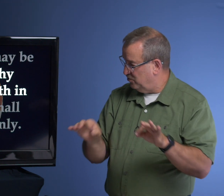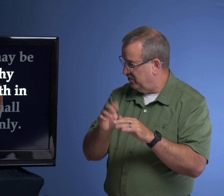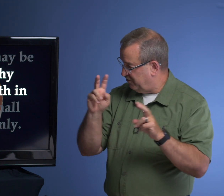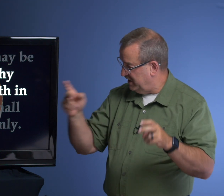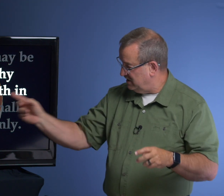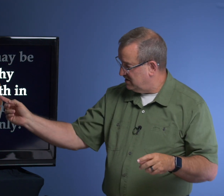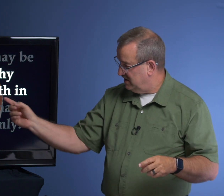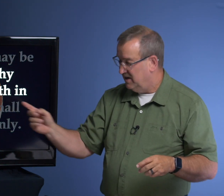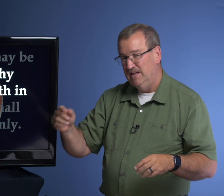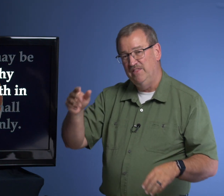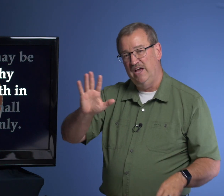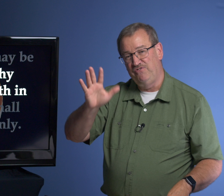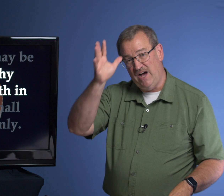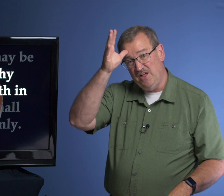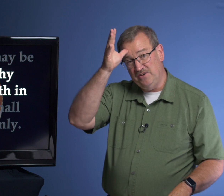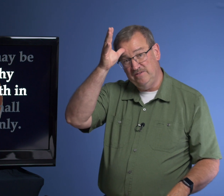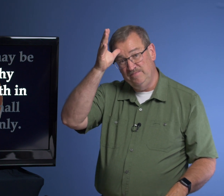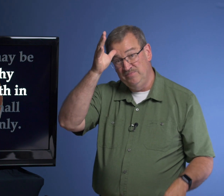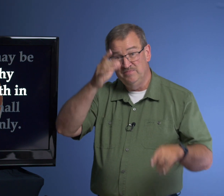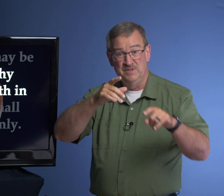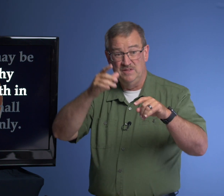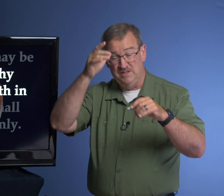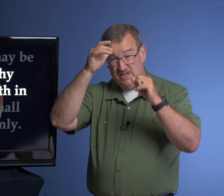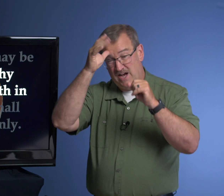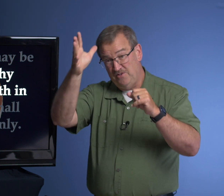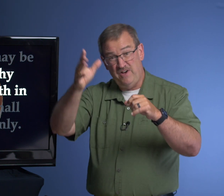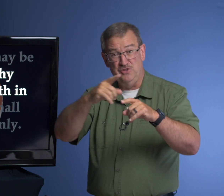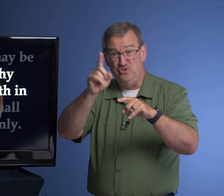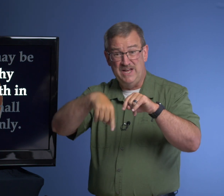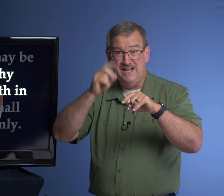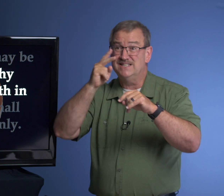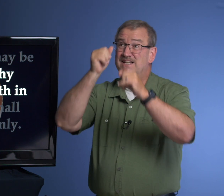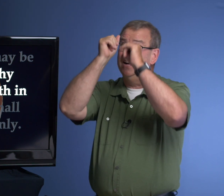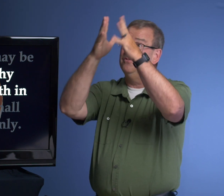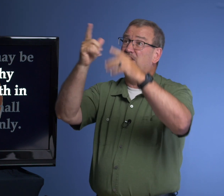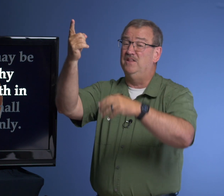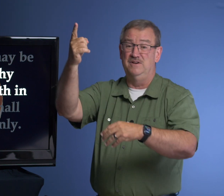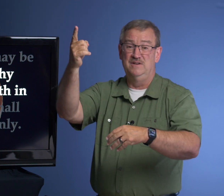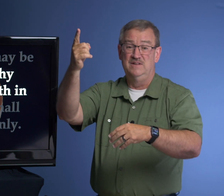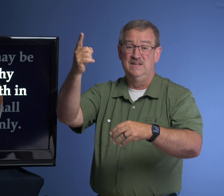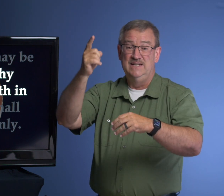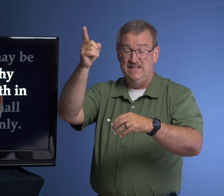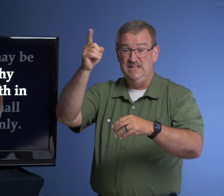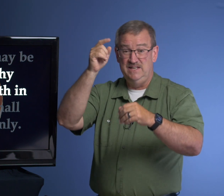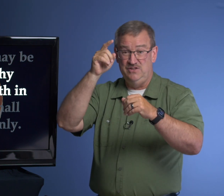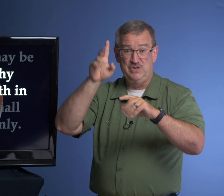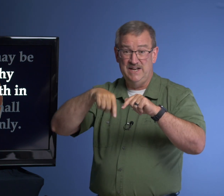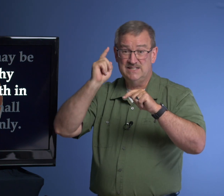important phrase, thy Father, the God the Father, you cannot see God the Father. You cannot see